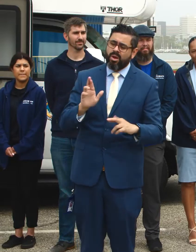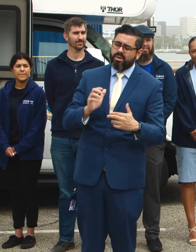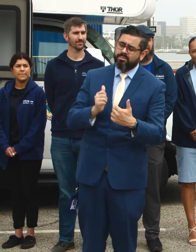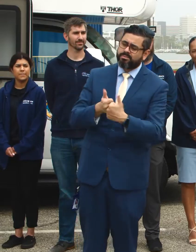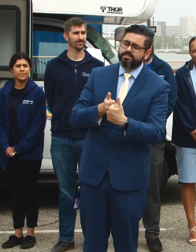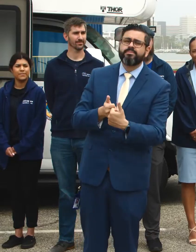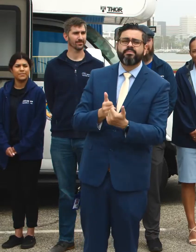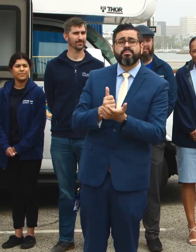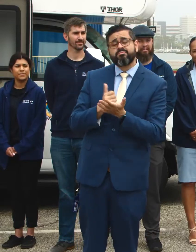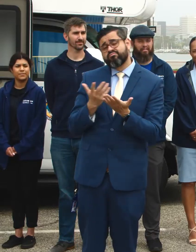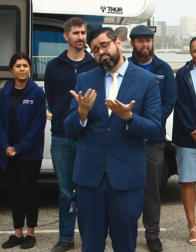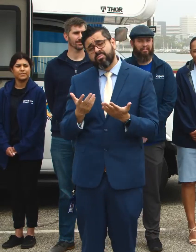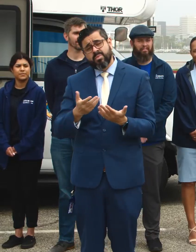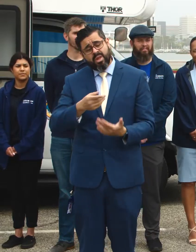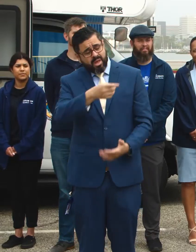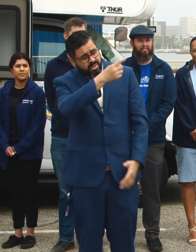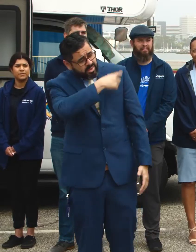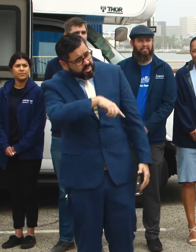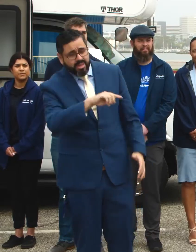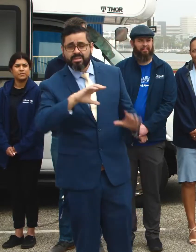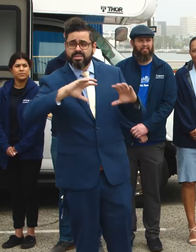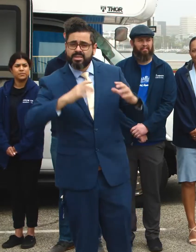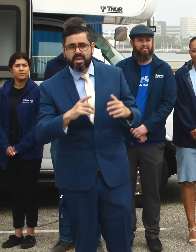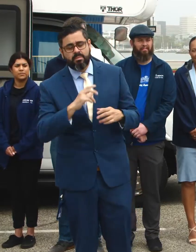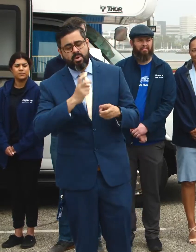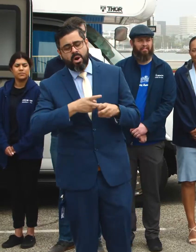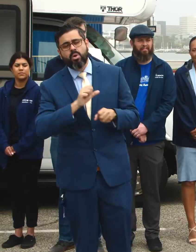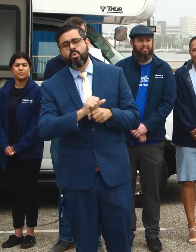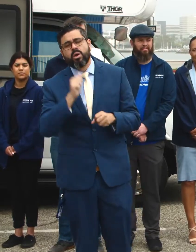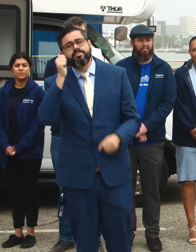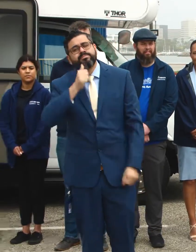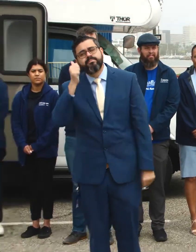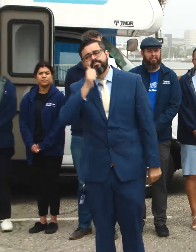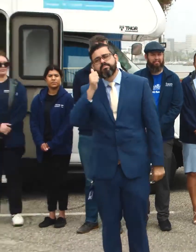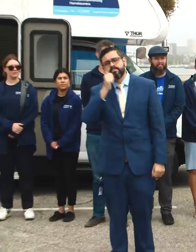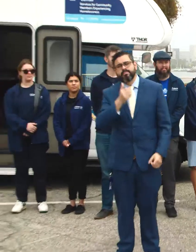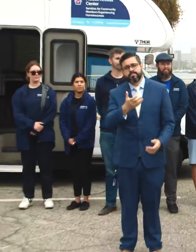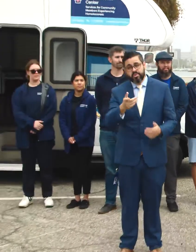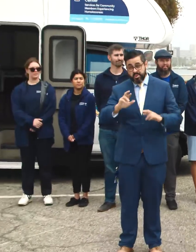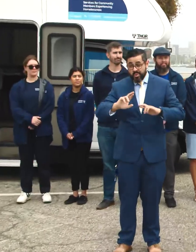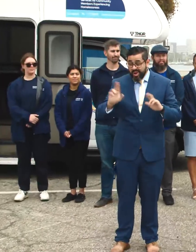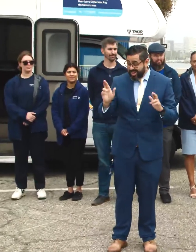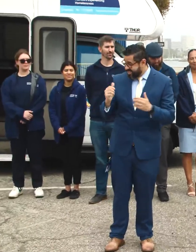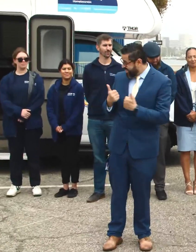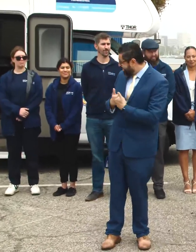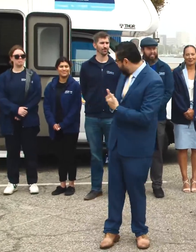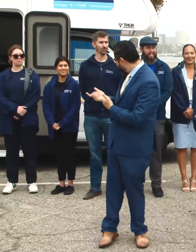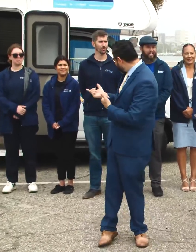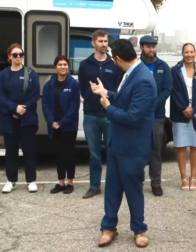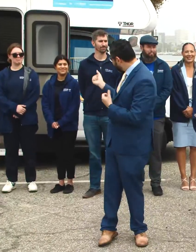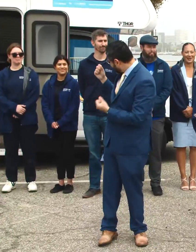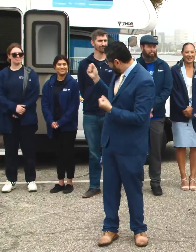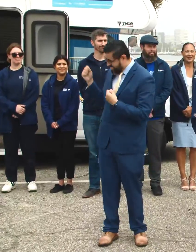just, these are the folks that are on the front lines doing the work every day. So are you guys ready for this challenge?